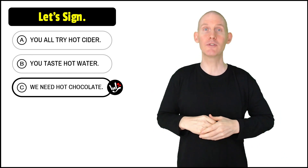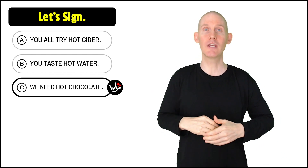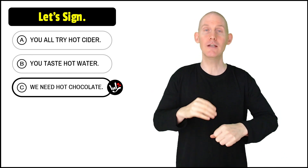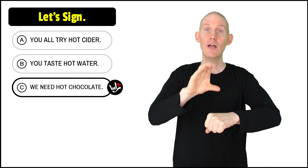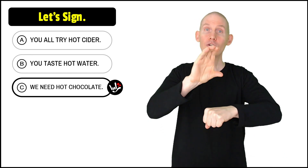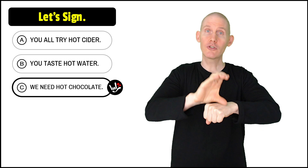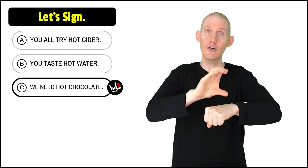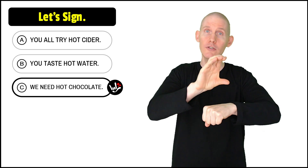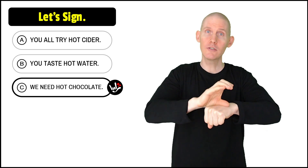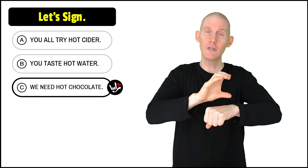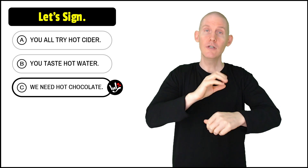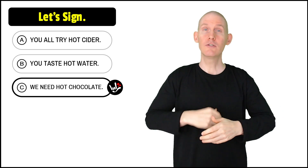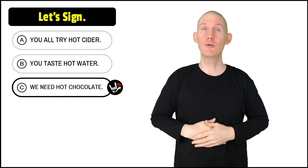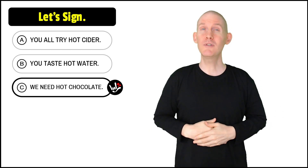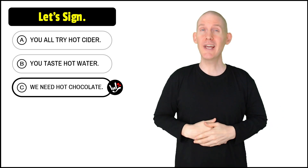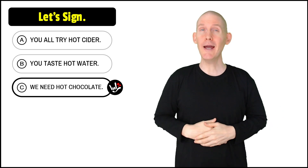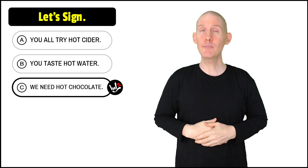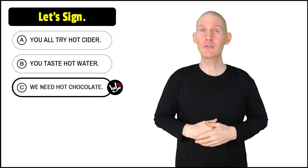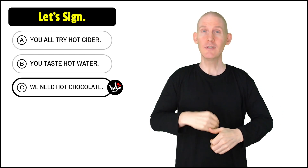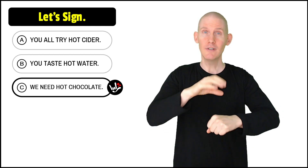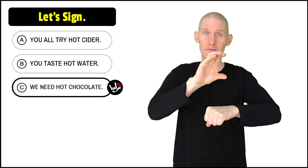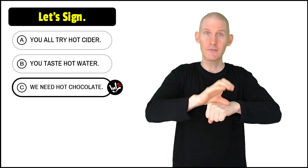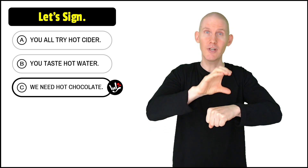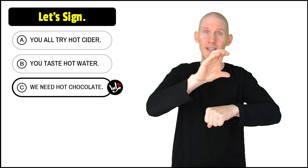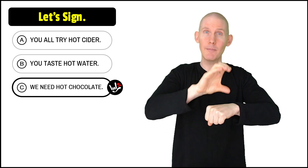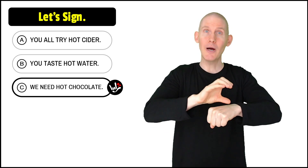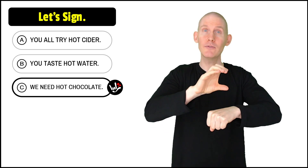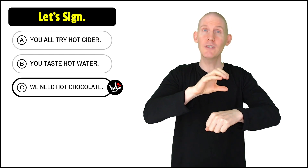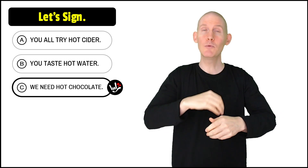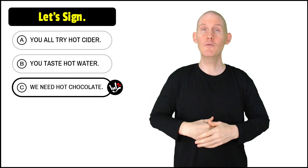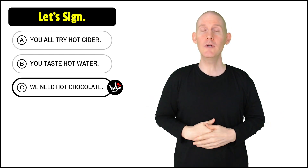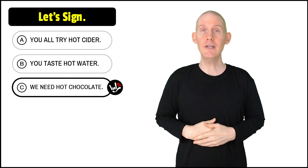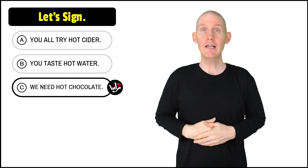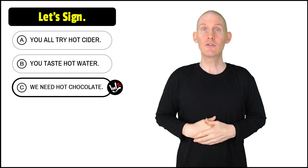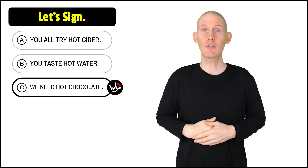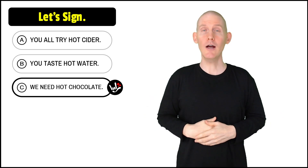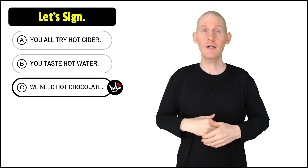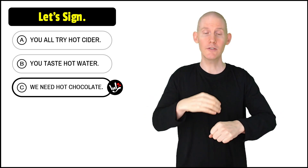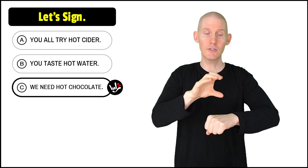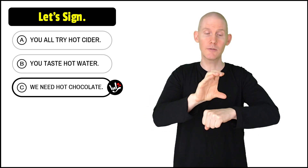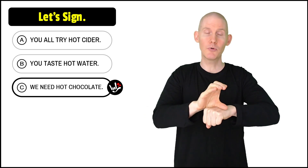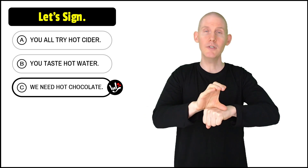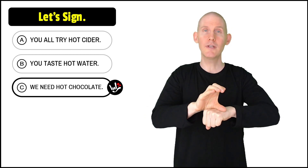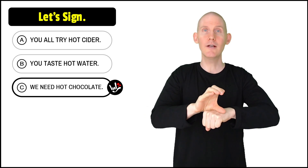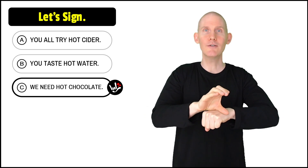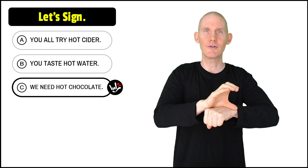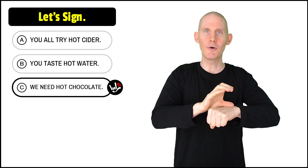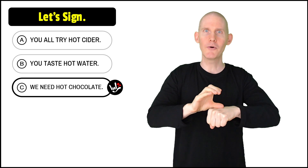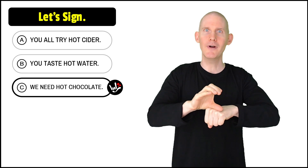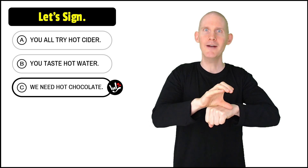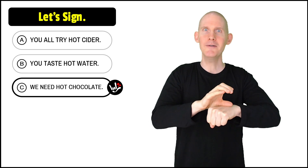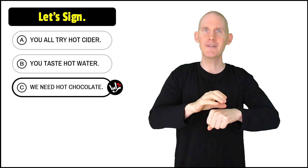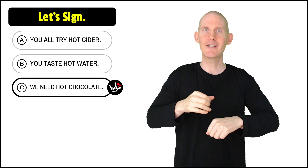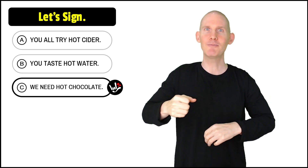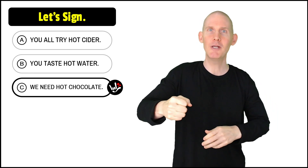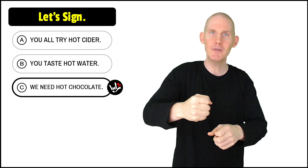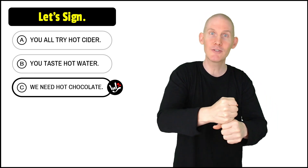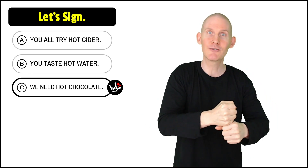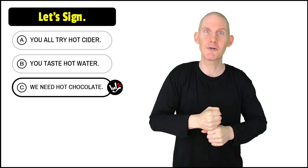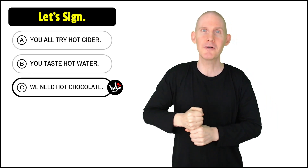again, church, 2 taps. You got that bouncing movement. Chocolate, just put it there and go around like you're maybe stirring